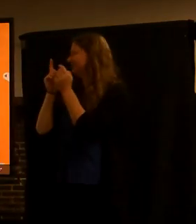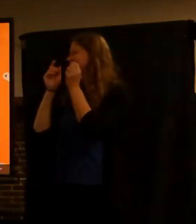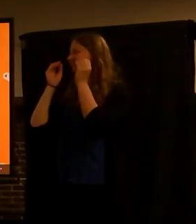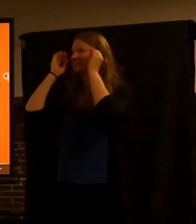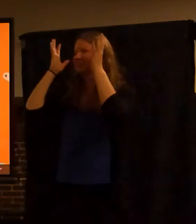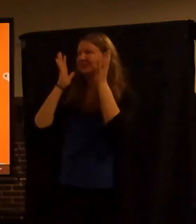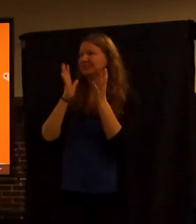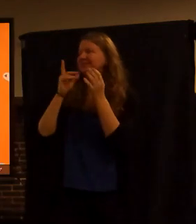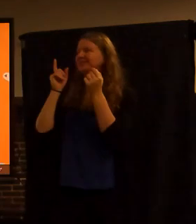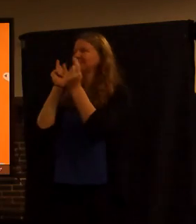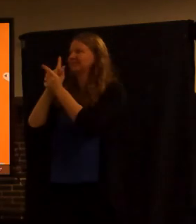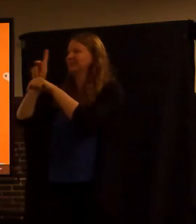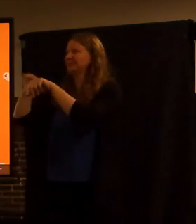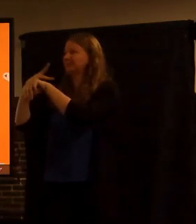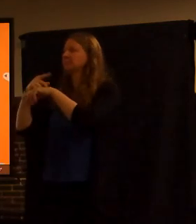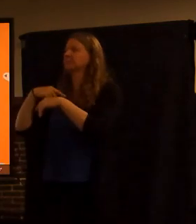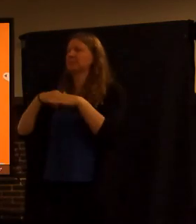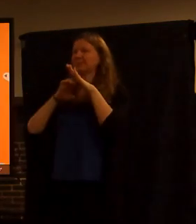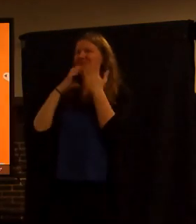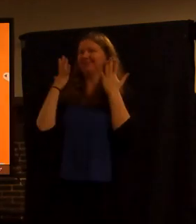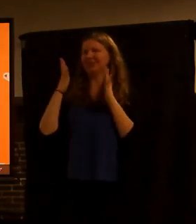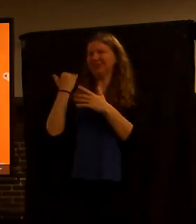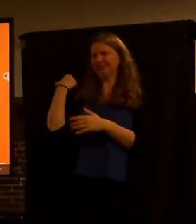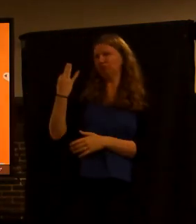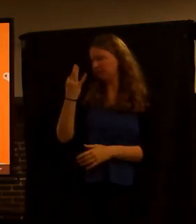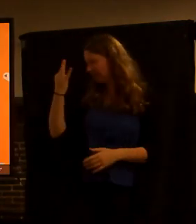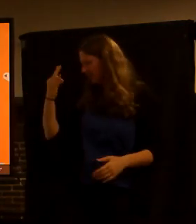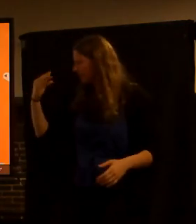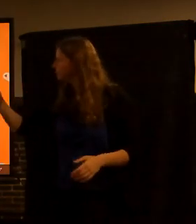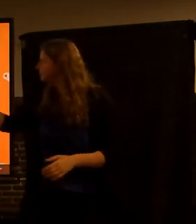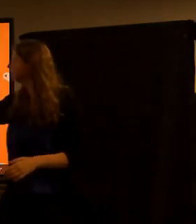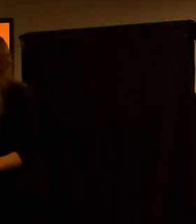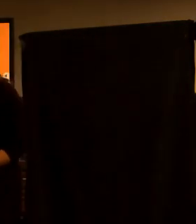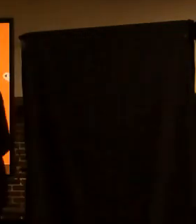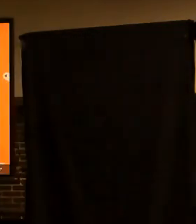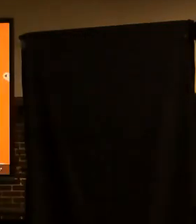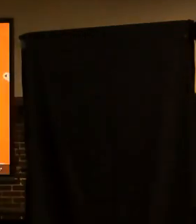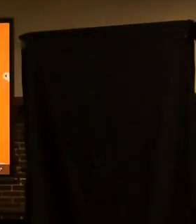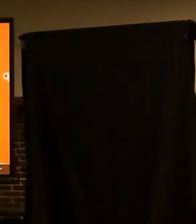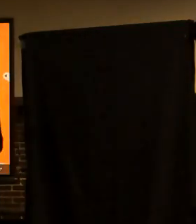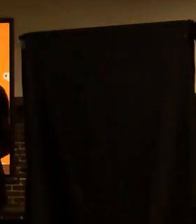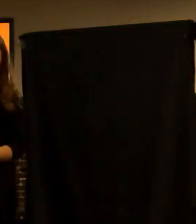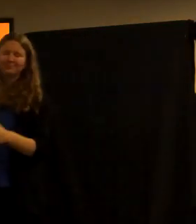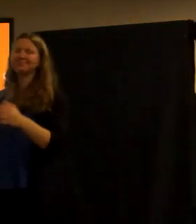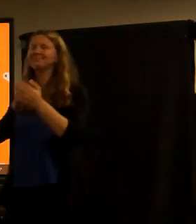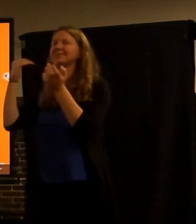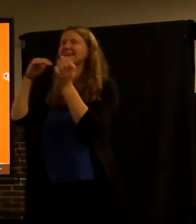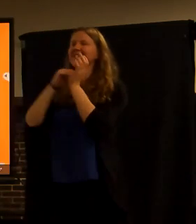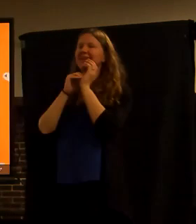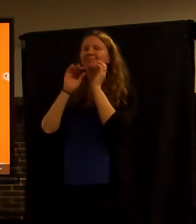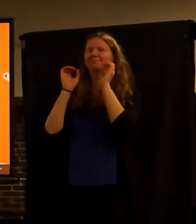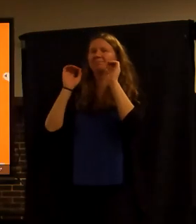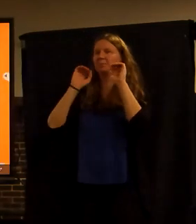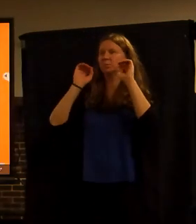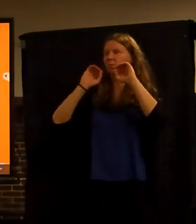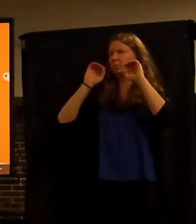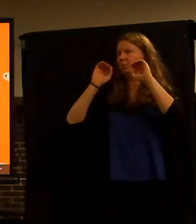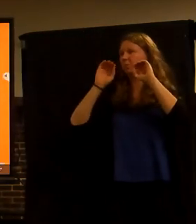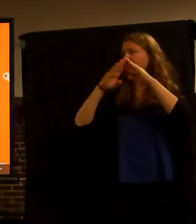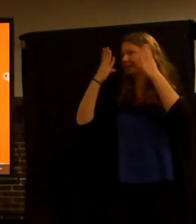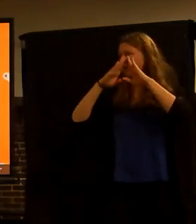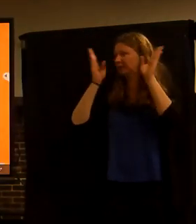in the classroom. Next week, we have an opportunity for our families to meet the teacher and the principals. We did do that